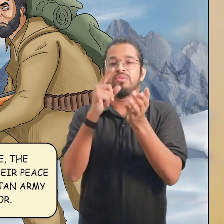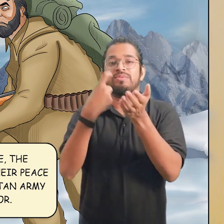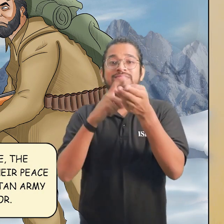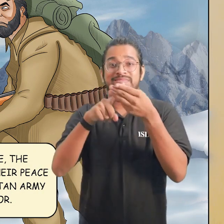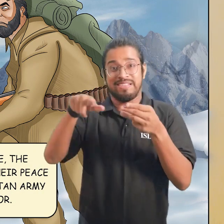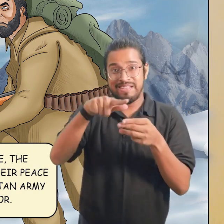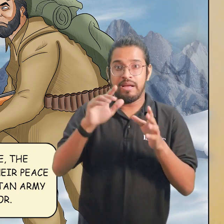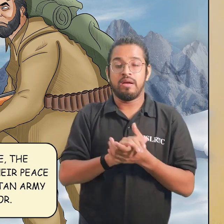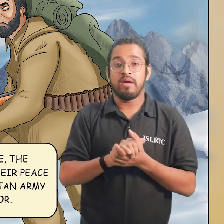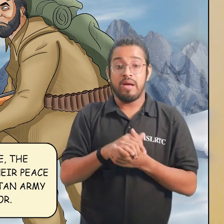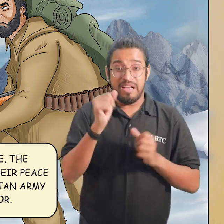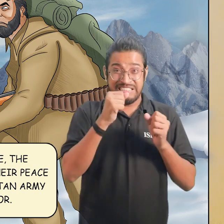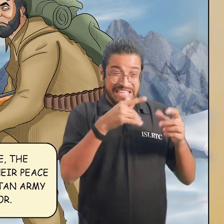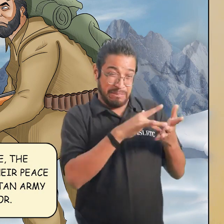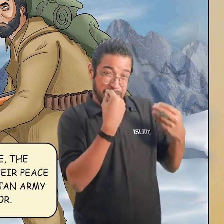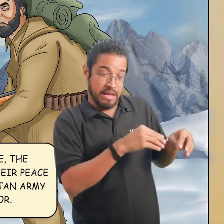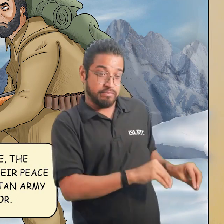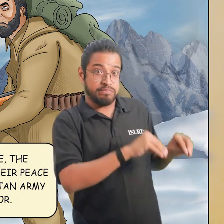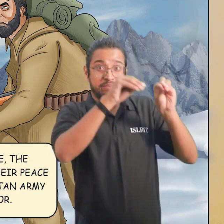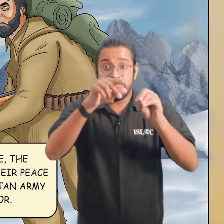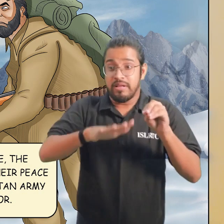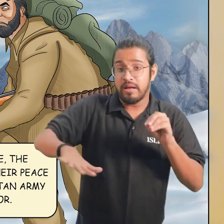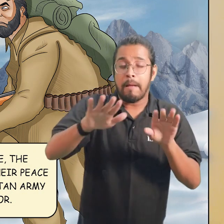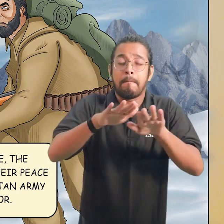place posting in the plains.